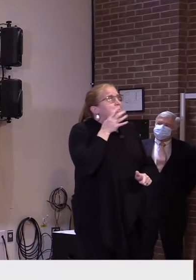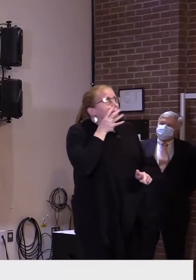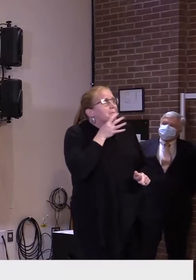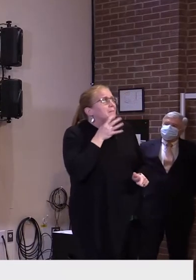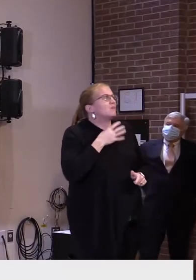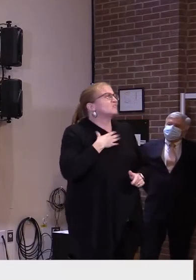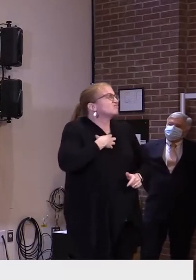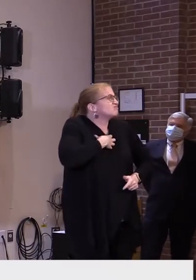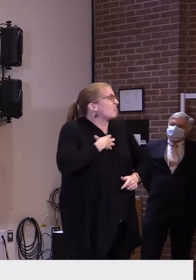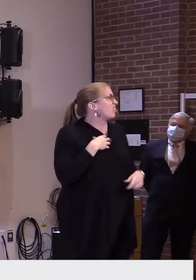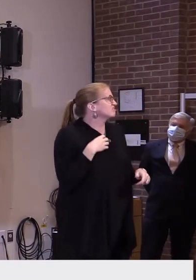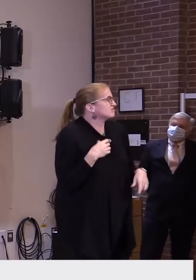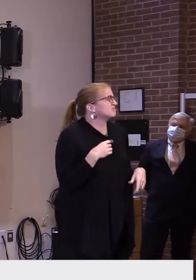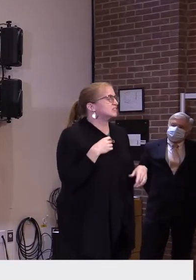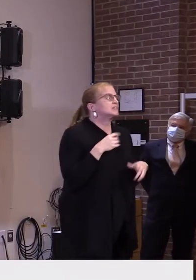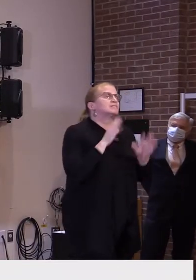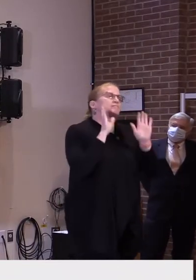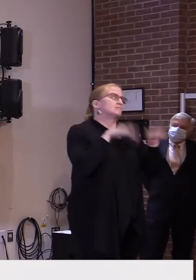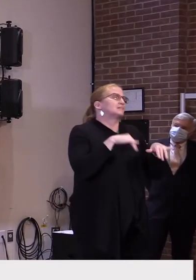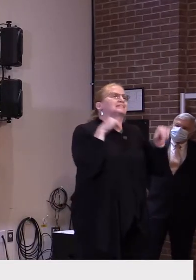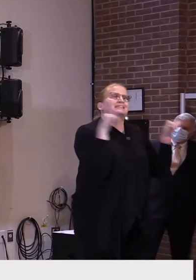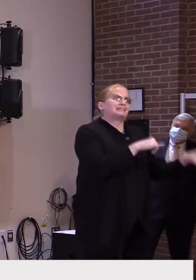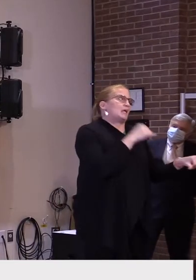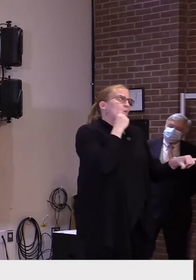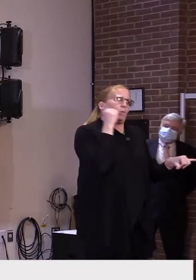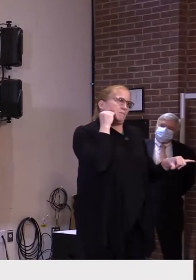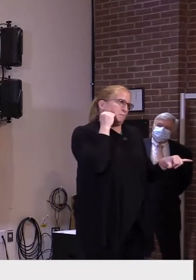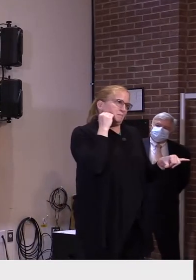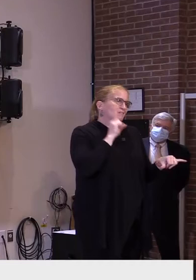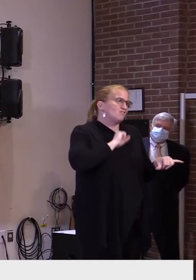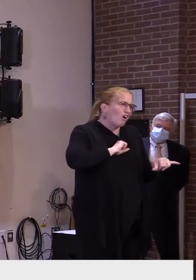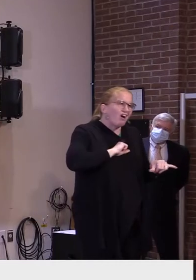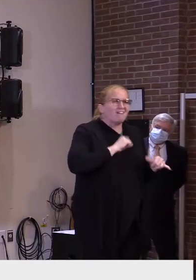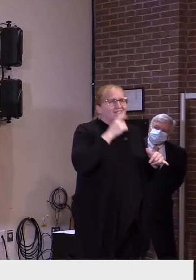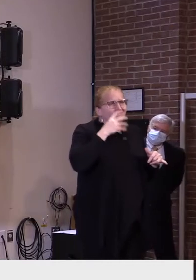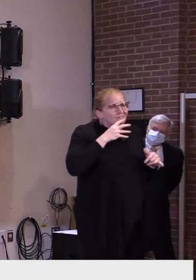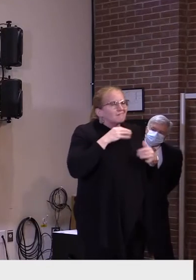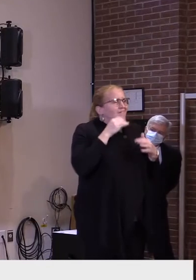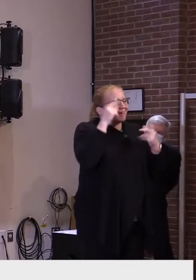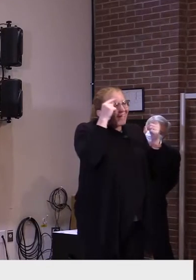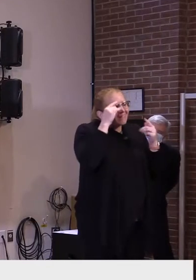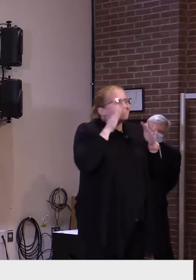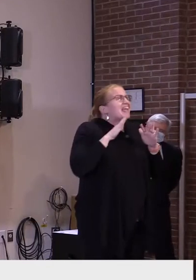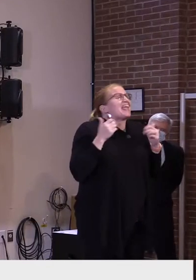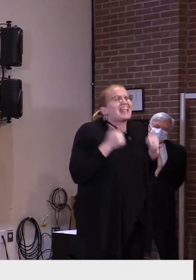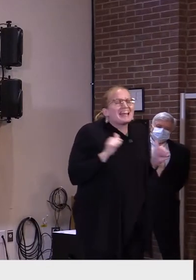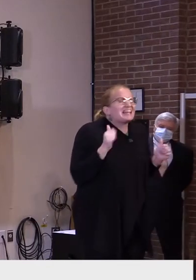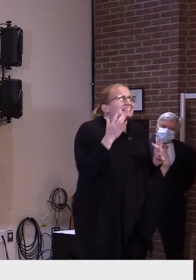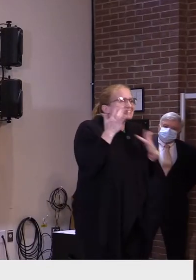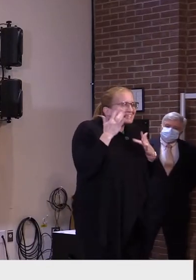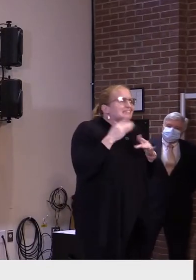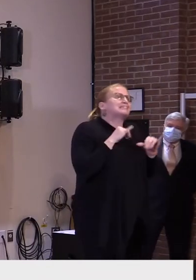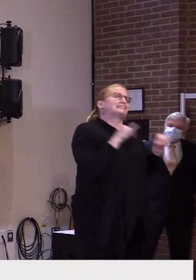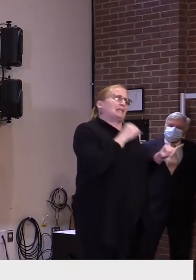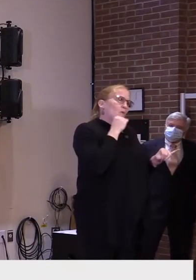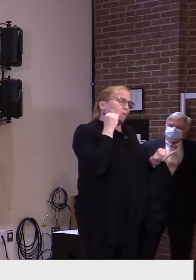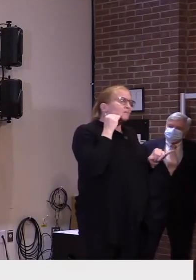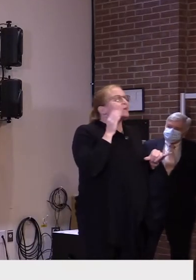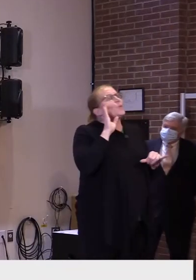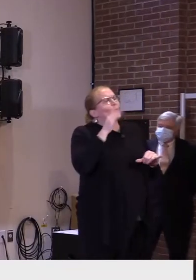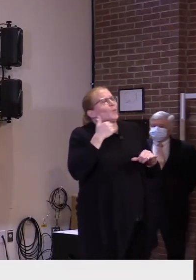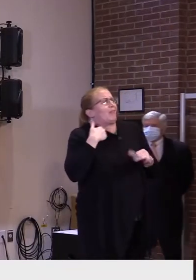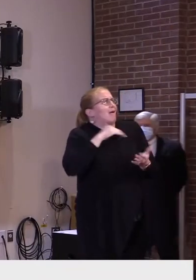right choice to skip the dinner and stay home. There will be plenty of leftovers. And